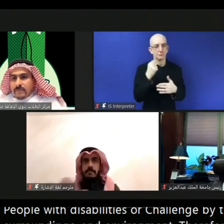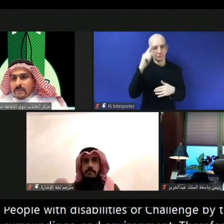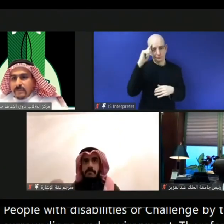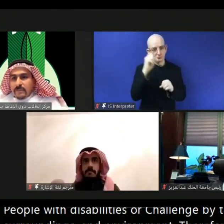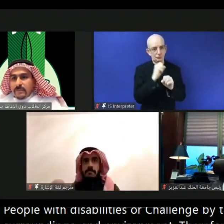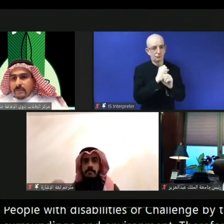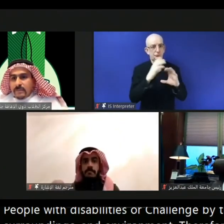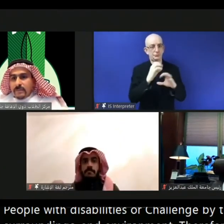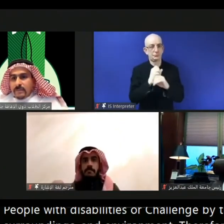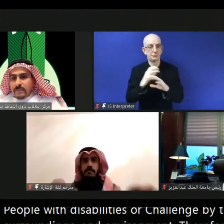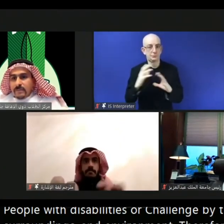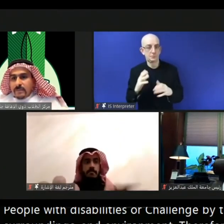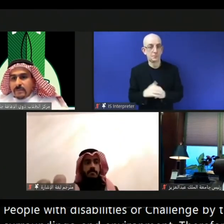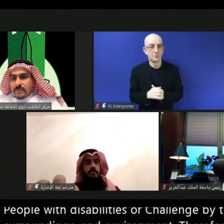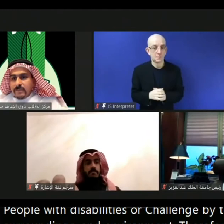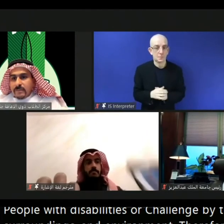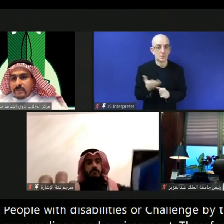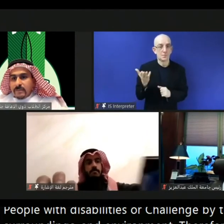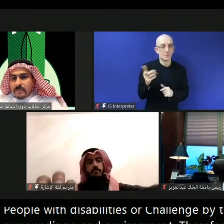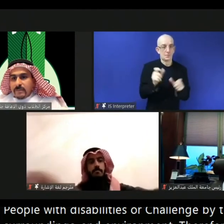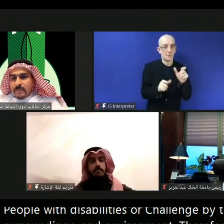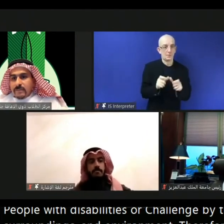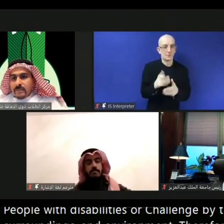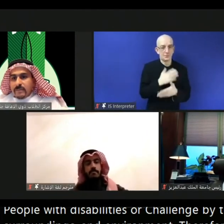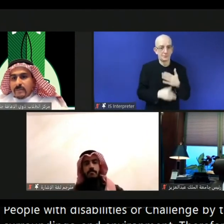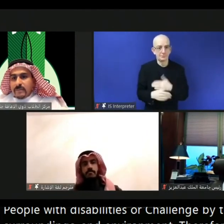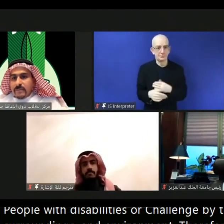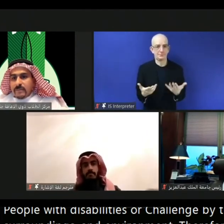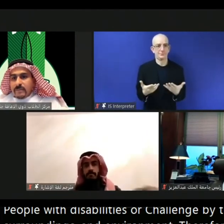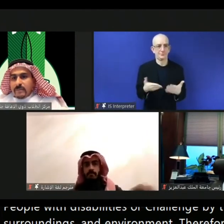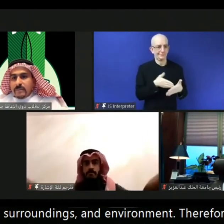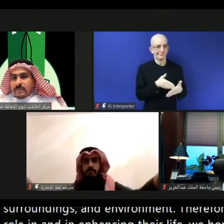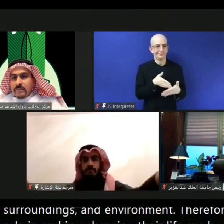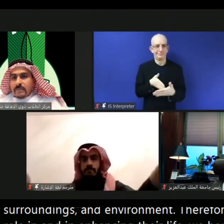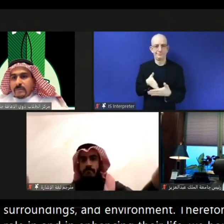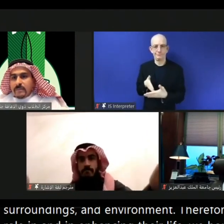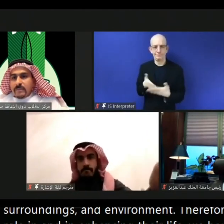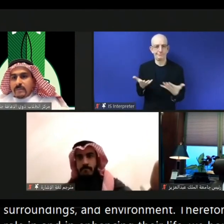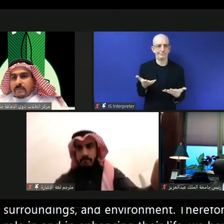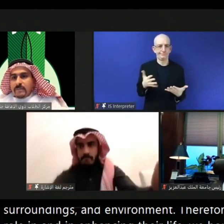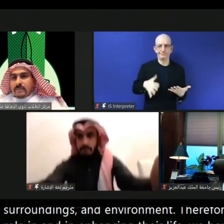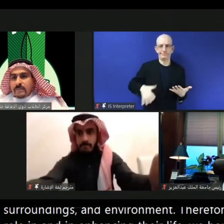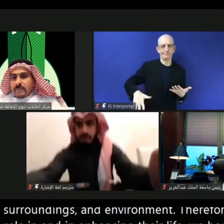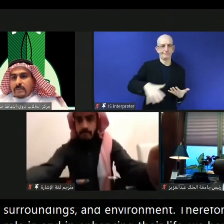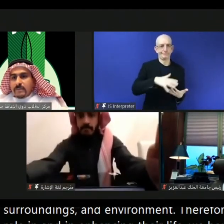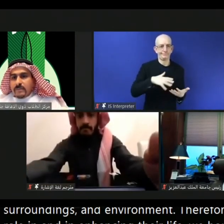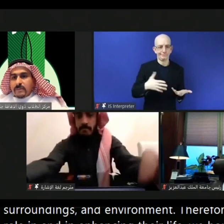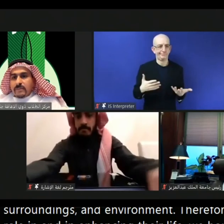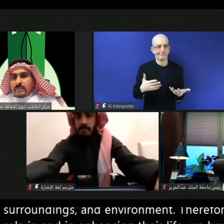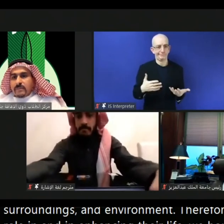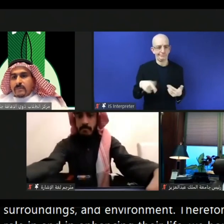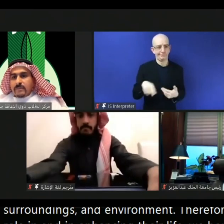in enhancing their life, we hope to be the driver of change in the community, where we